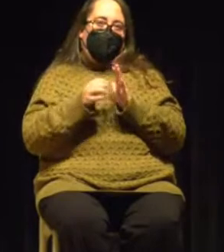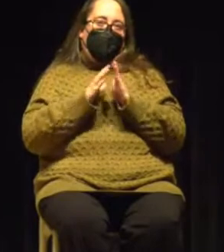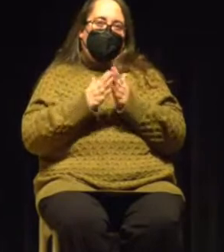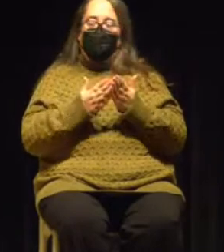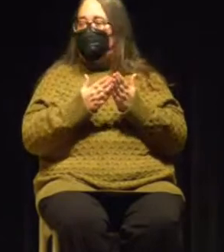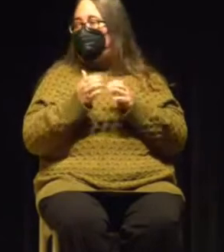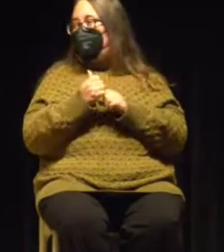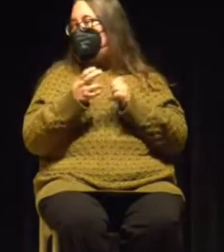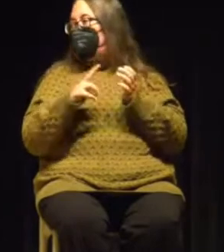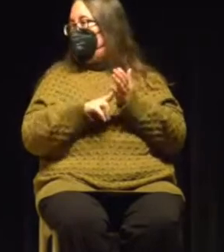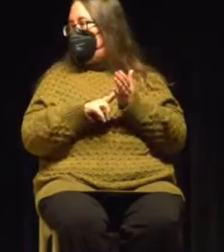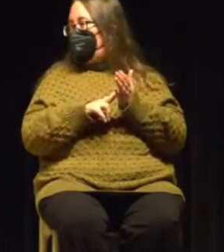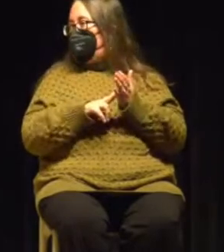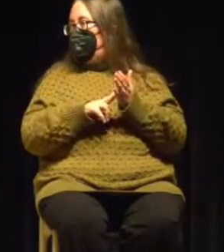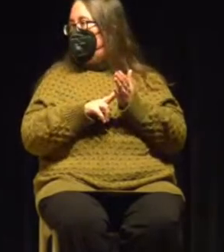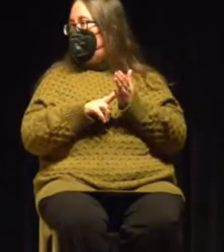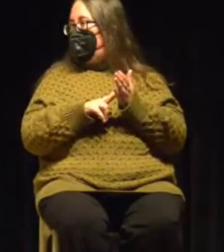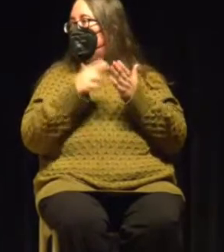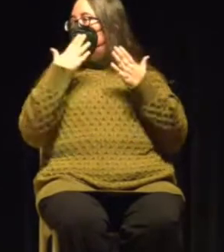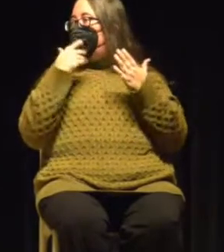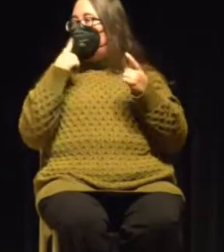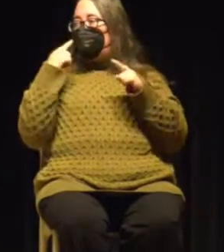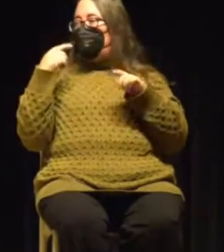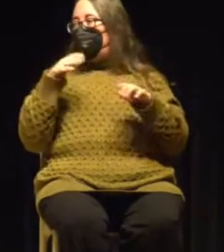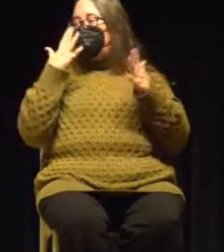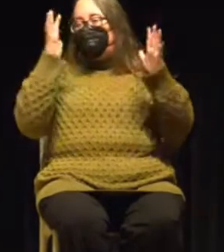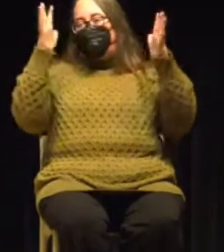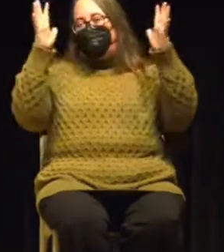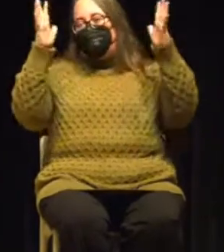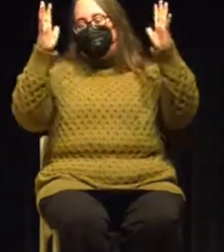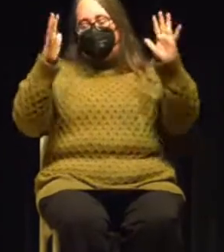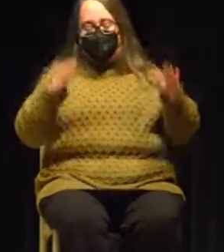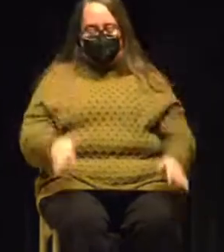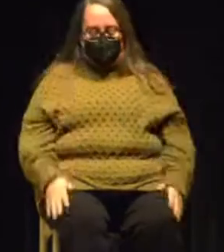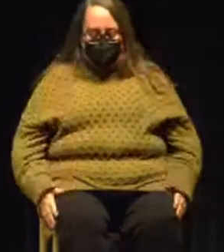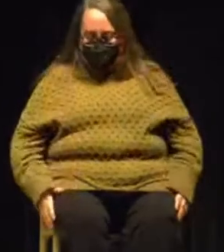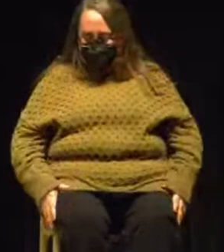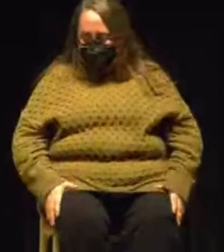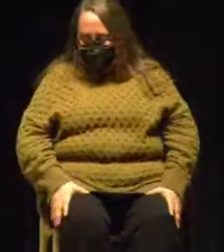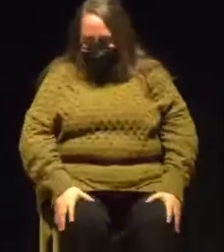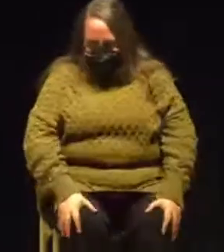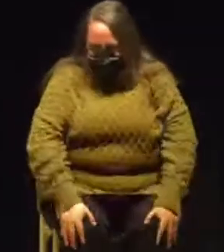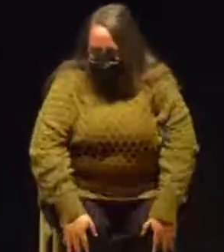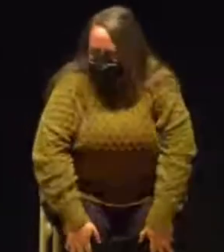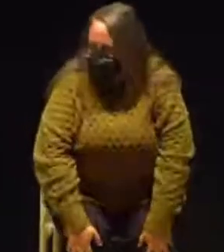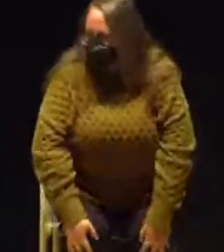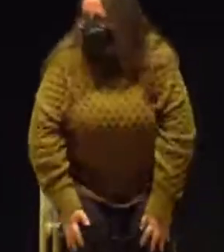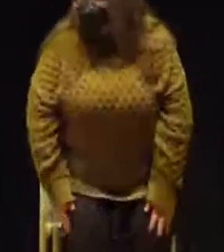and get it signed. And with that, thank you again, everyone.